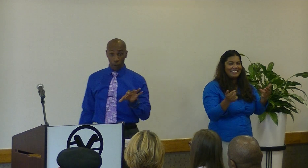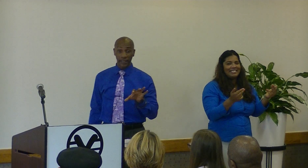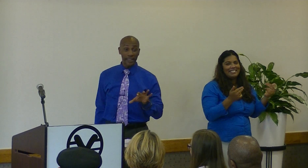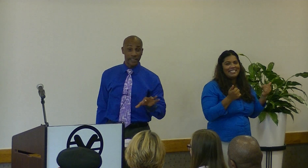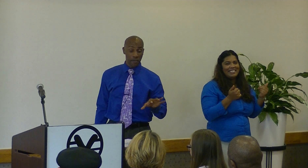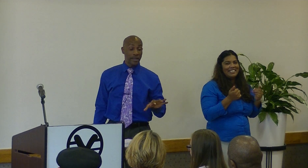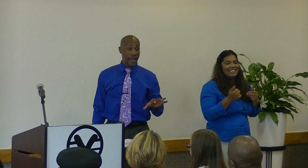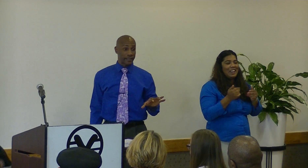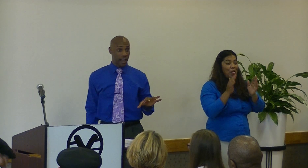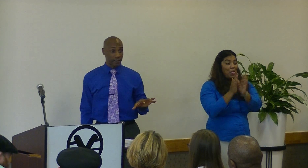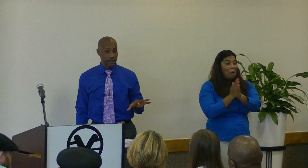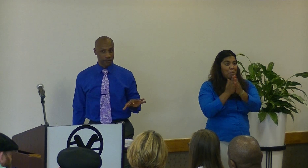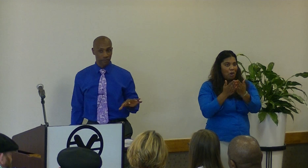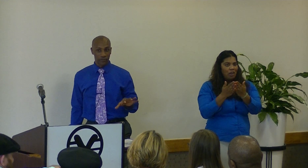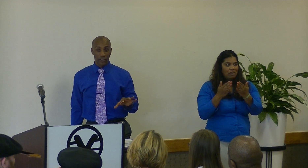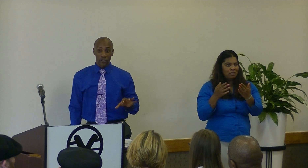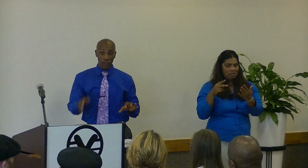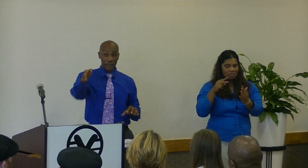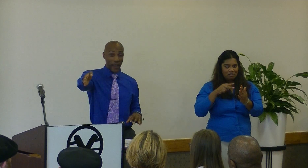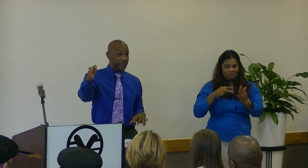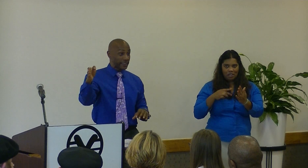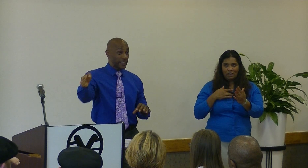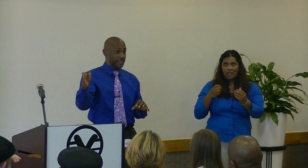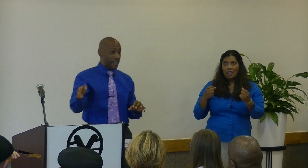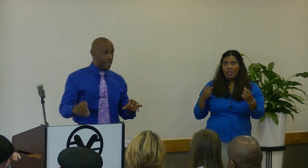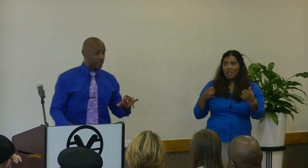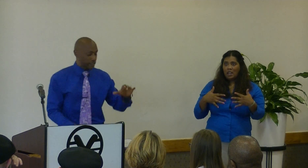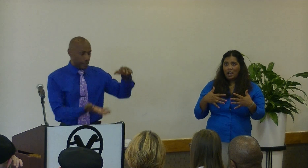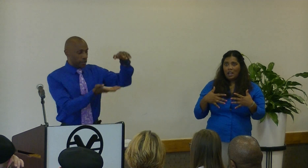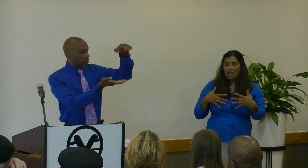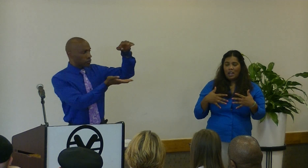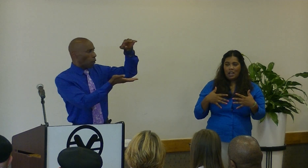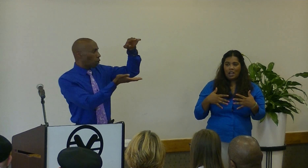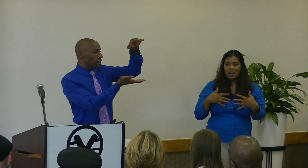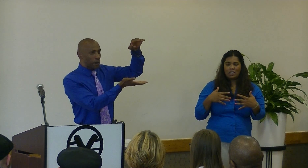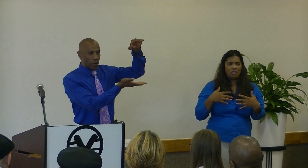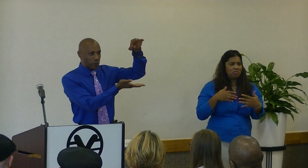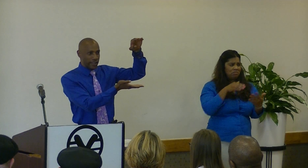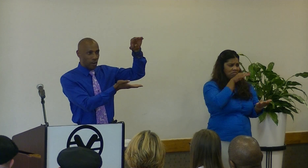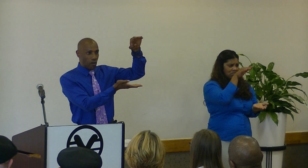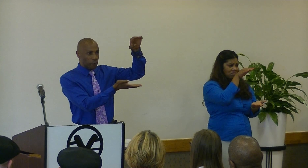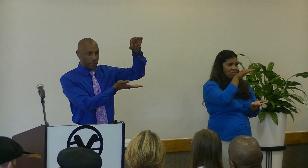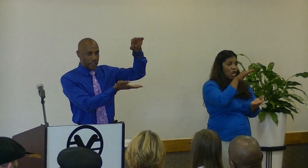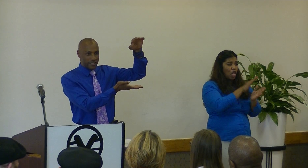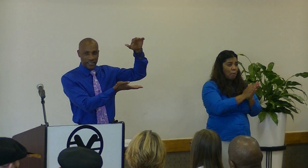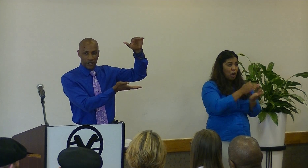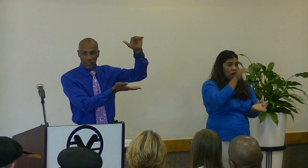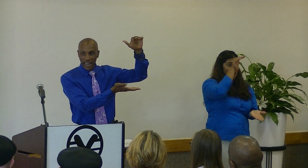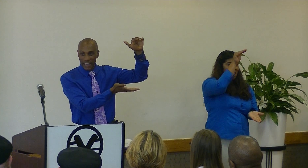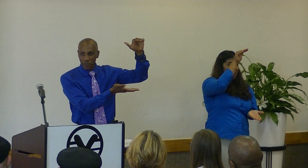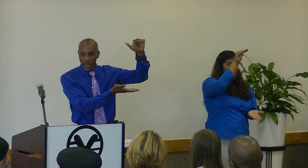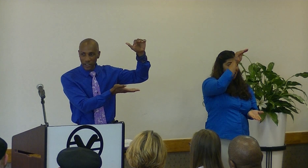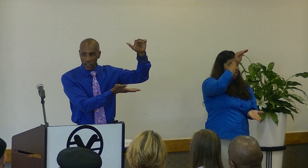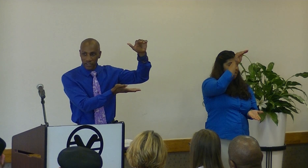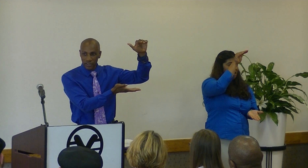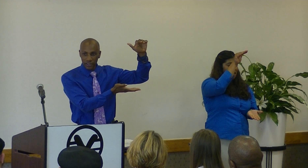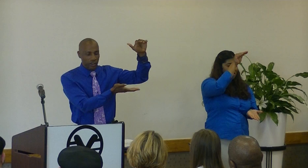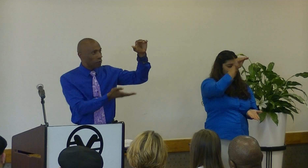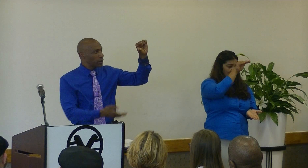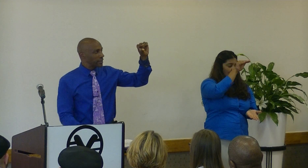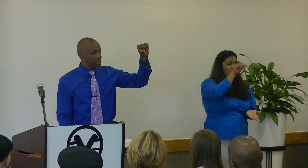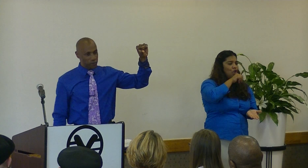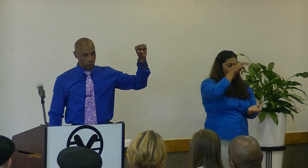Because the book intimidates us. So the fact that he says, don't worry about reading all 4,698